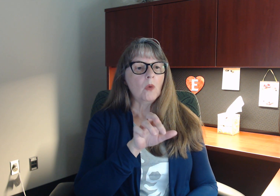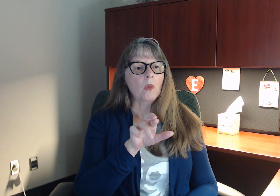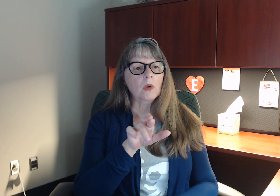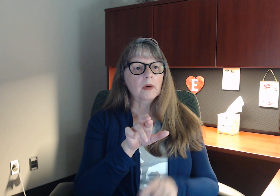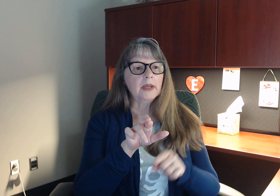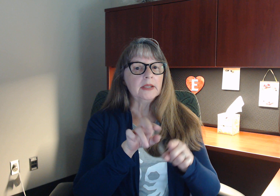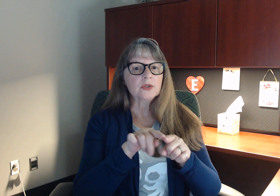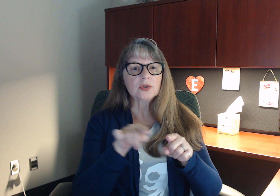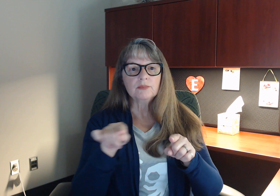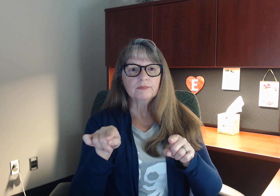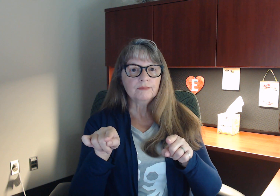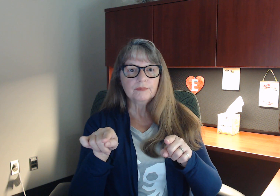or it's,